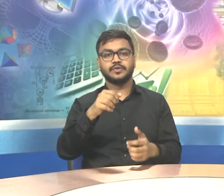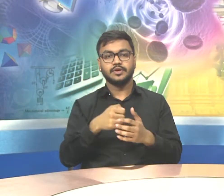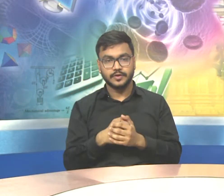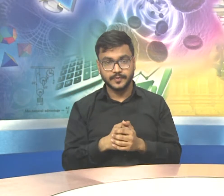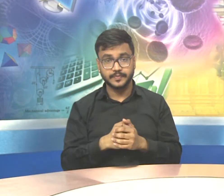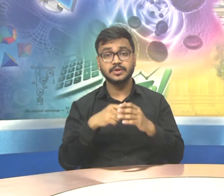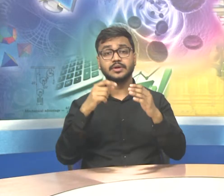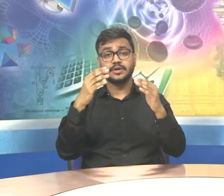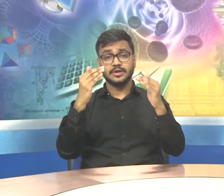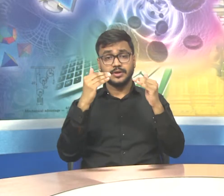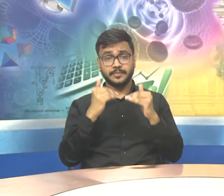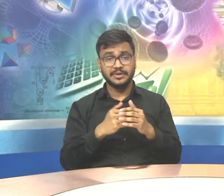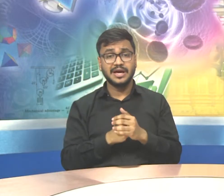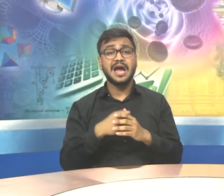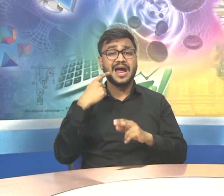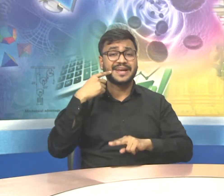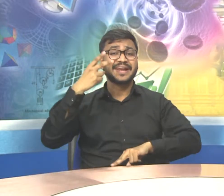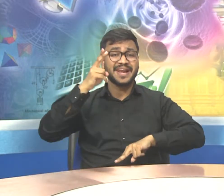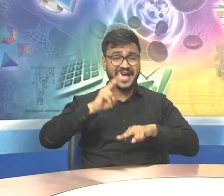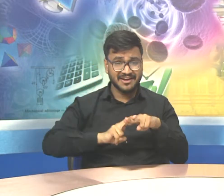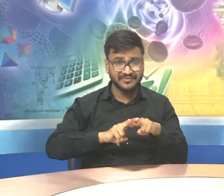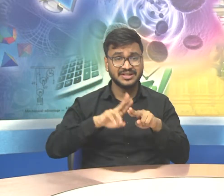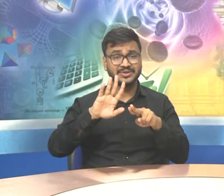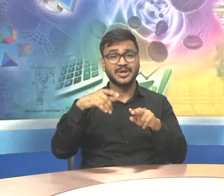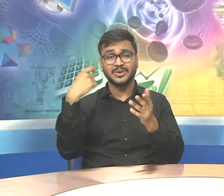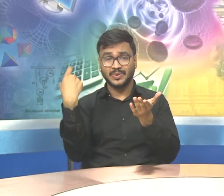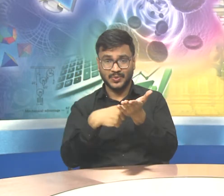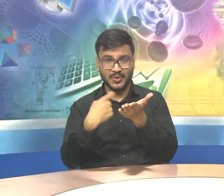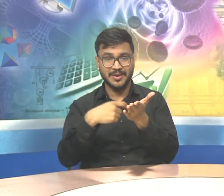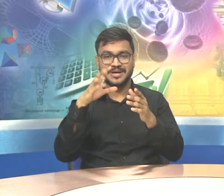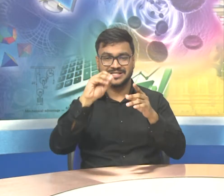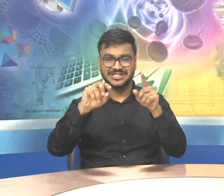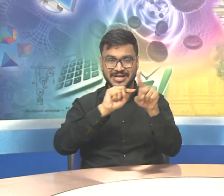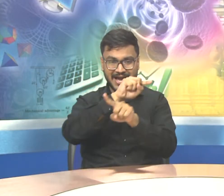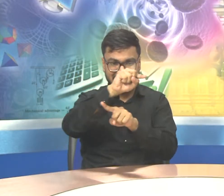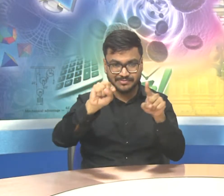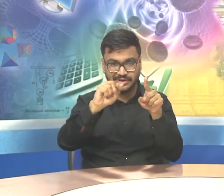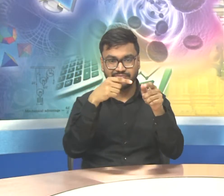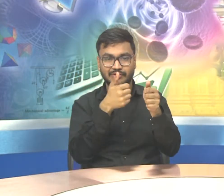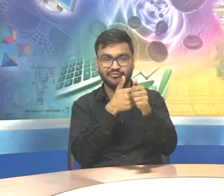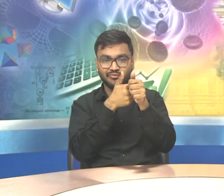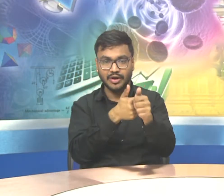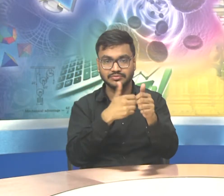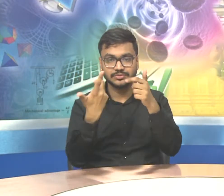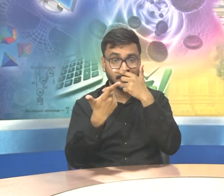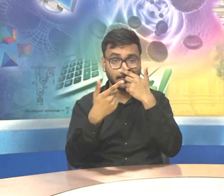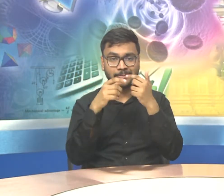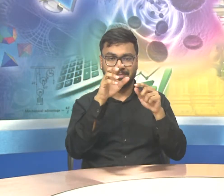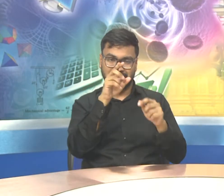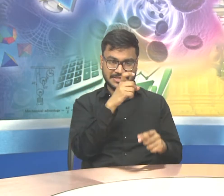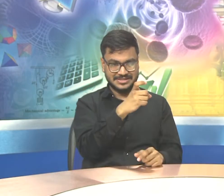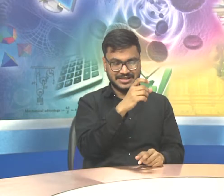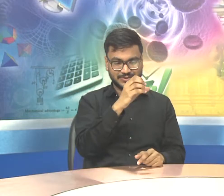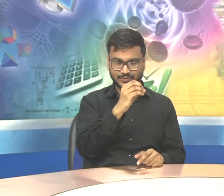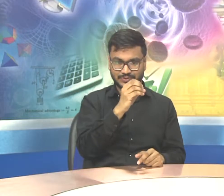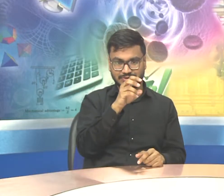702.28, but after the decimal 28 is less than